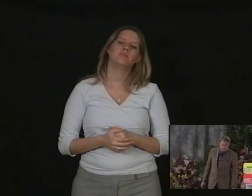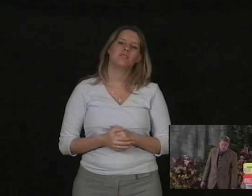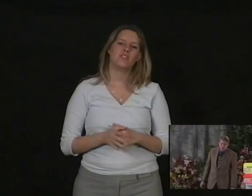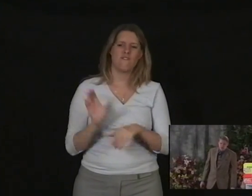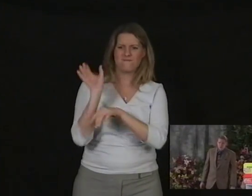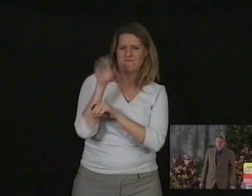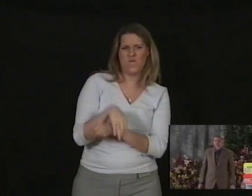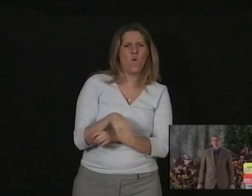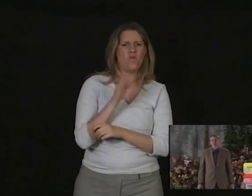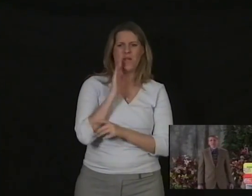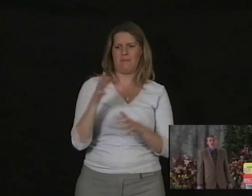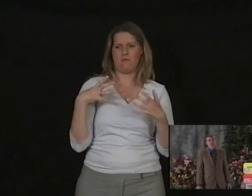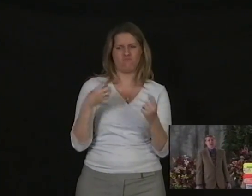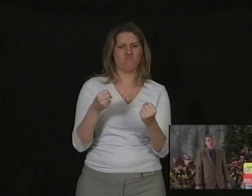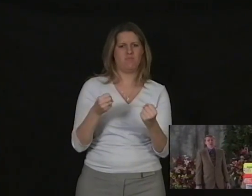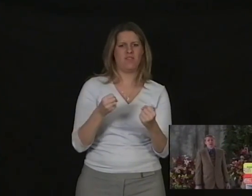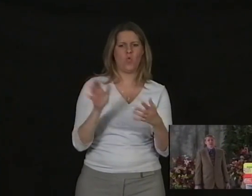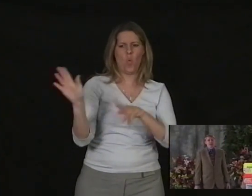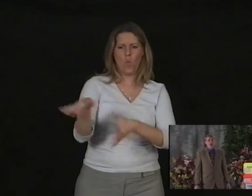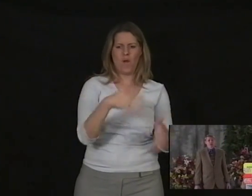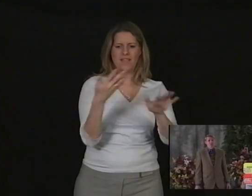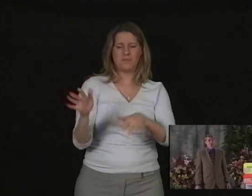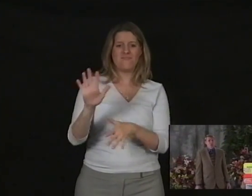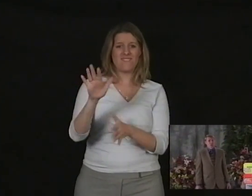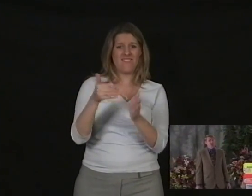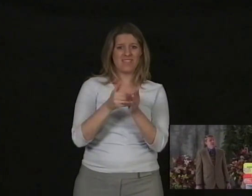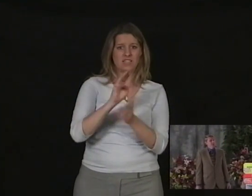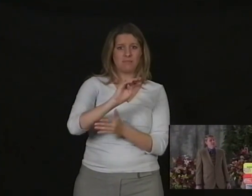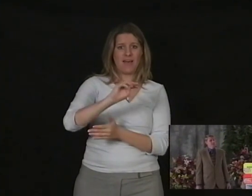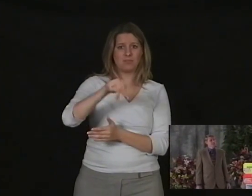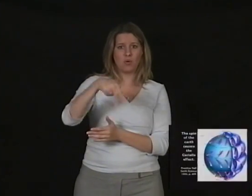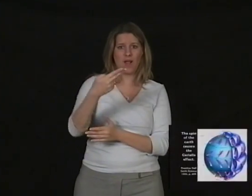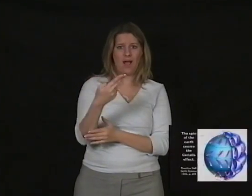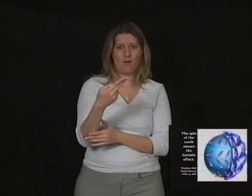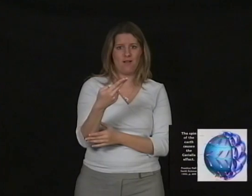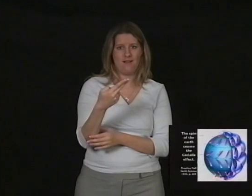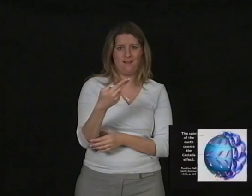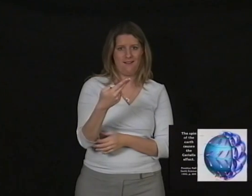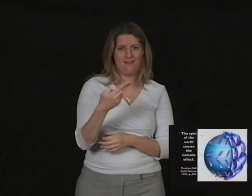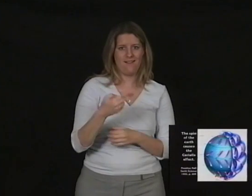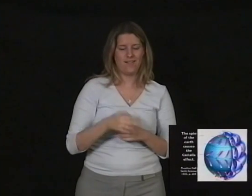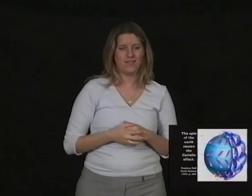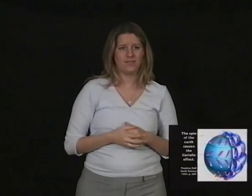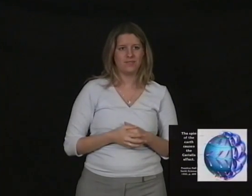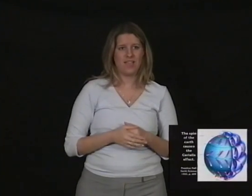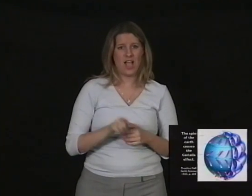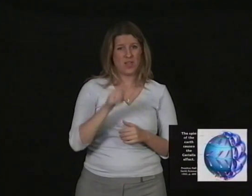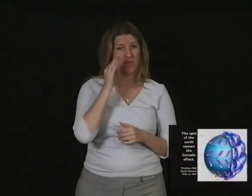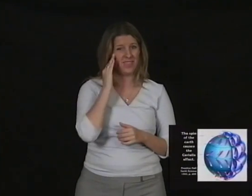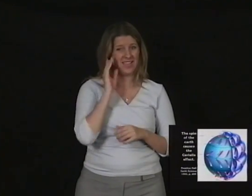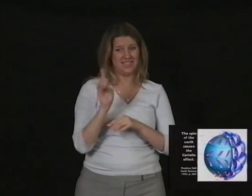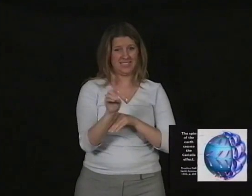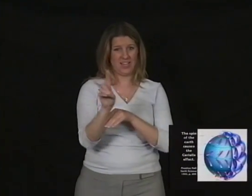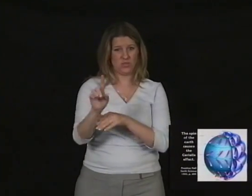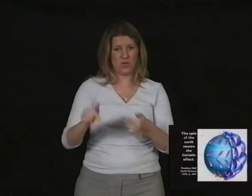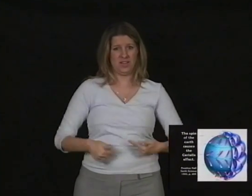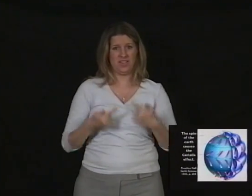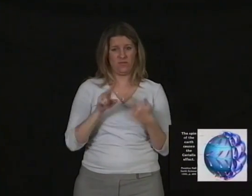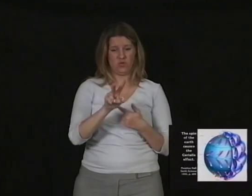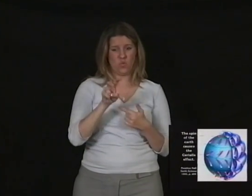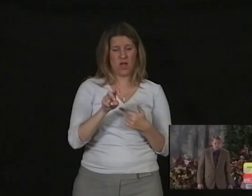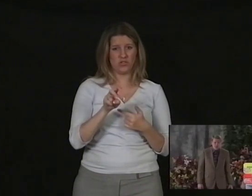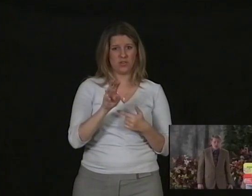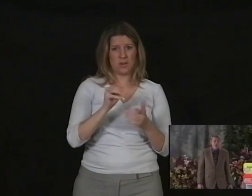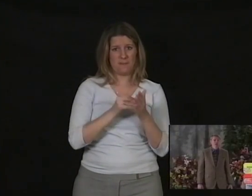enormous. The winds would have been 5,000 miles an hour from the Coriolis effect. And you think dinosaurs lived 200 million years